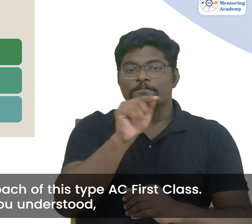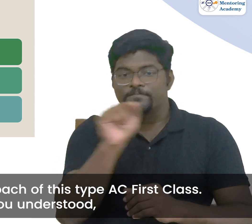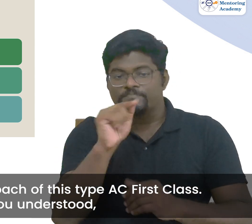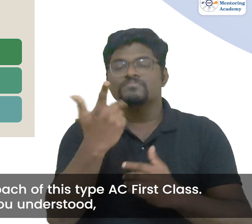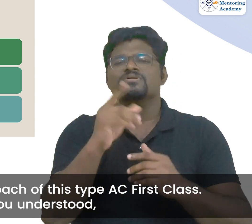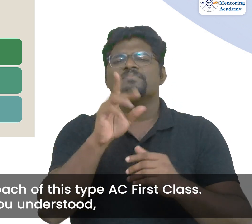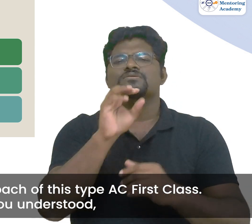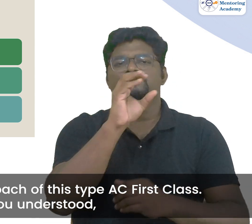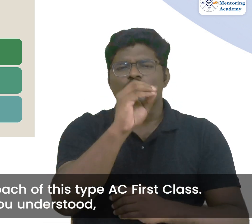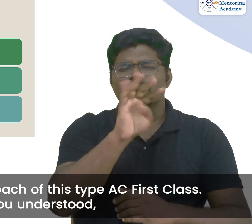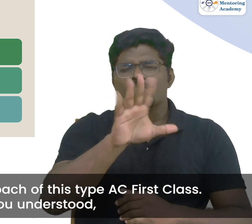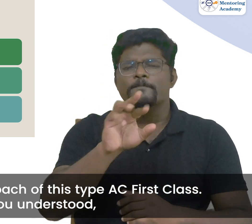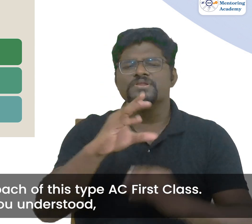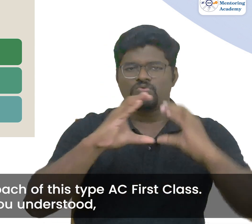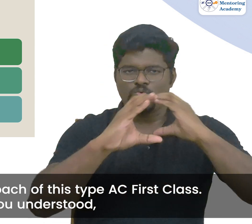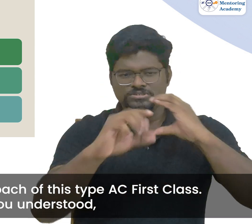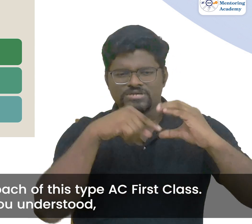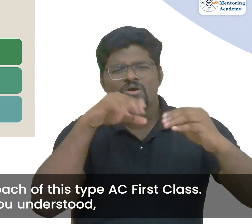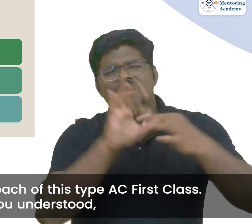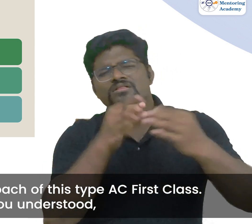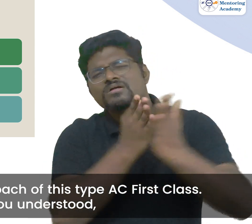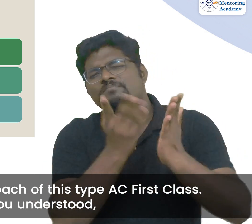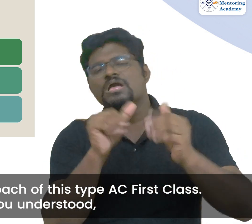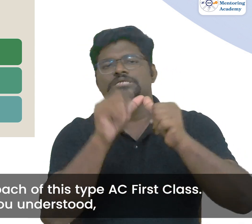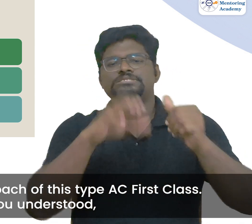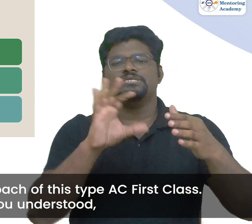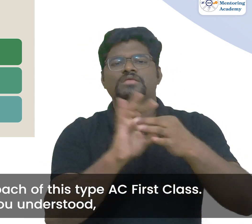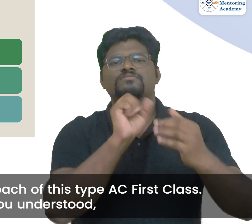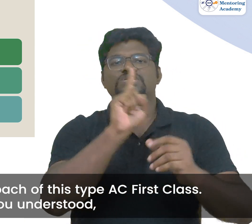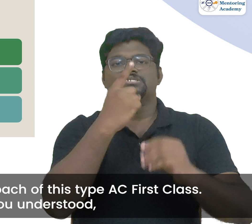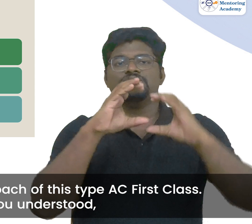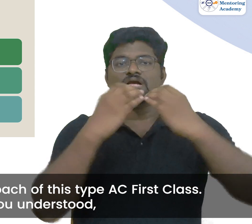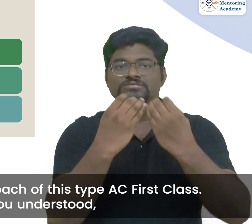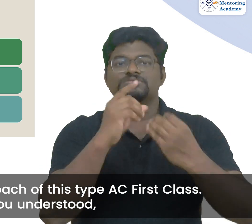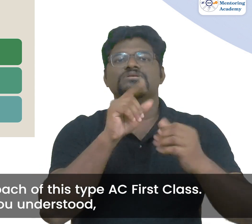045 indicates that this is the 045 coach of this type, AC first class.